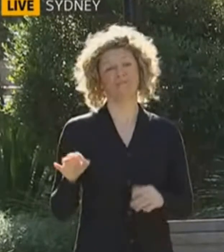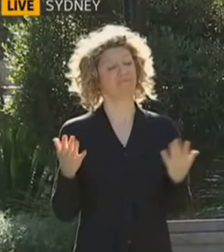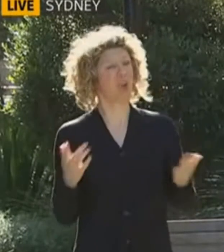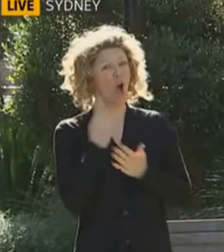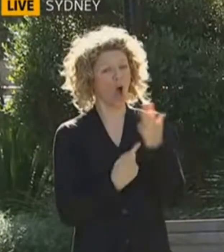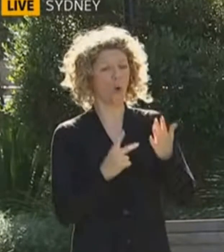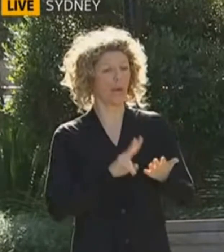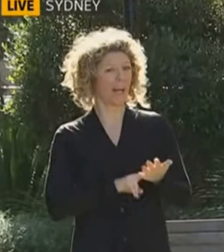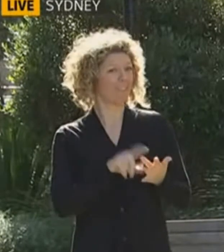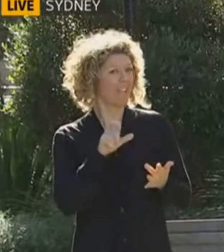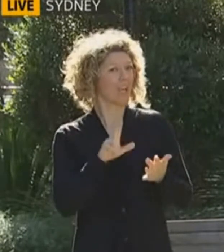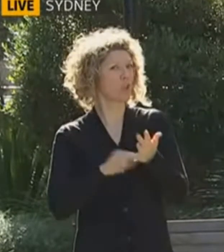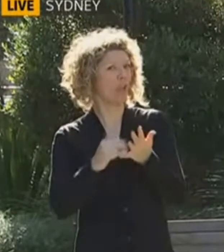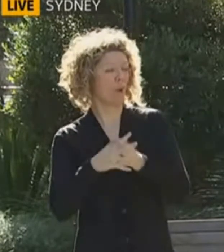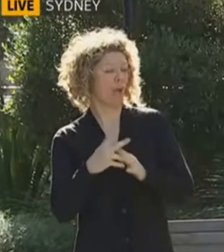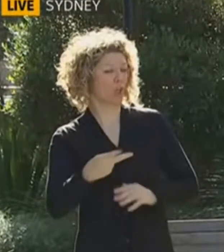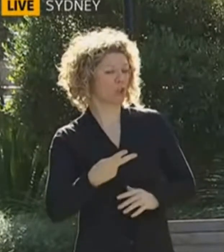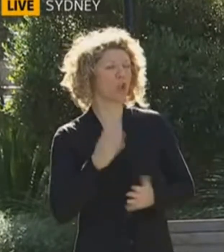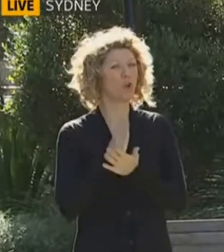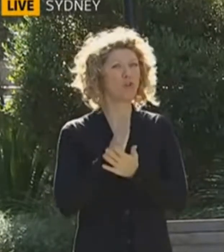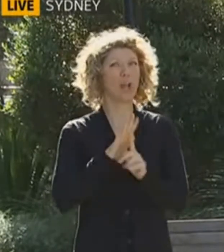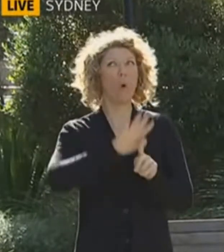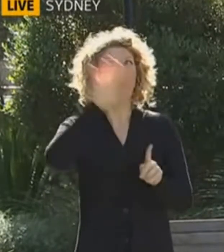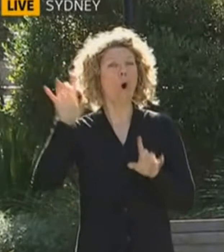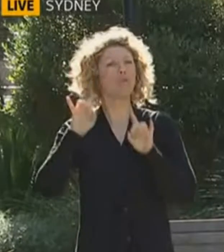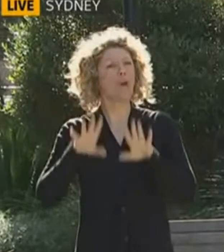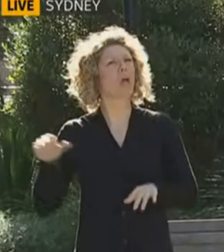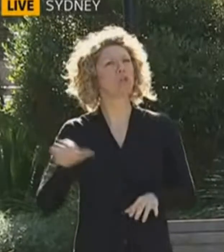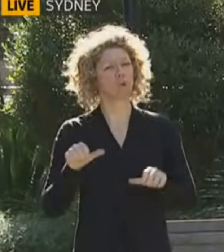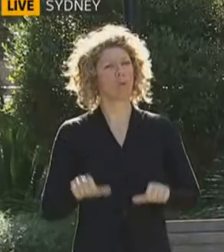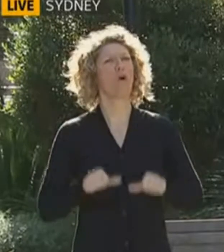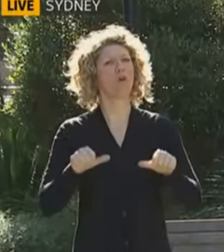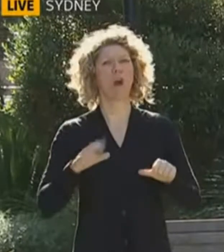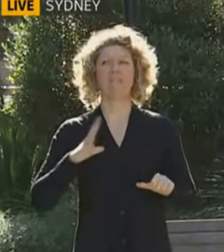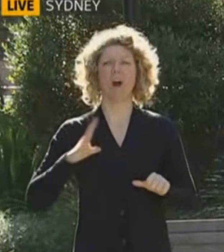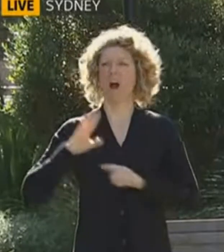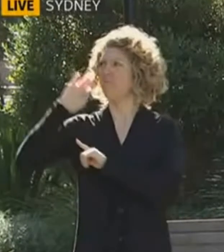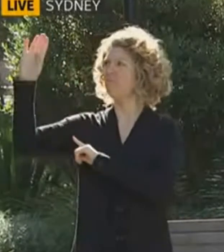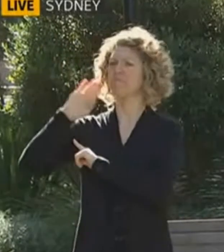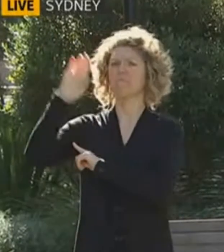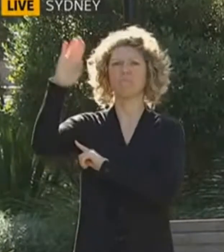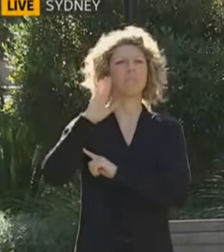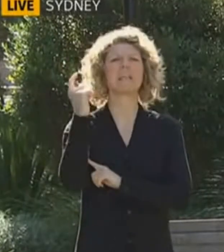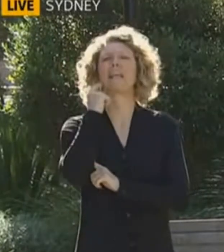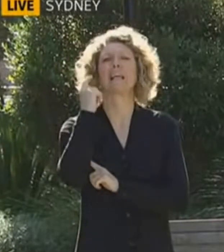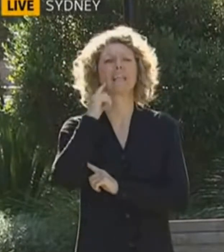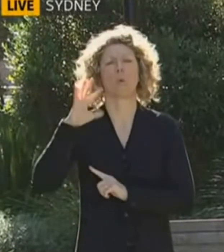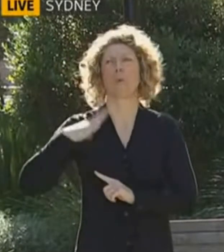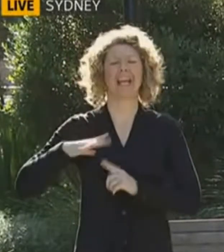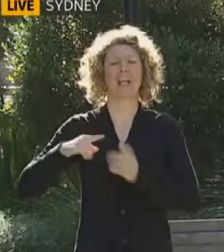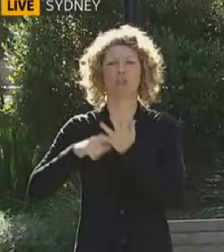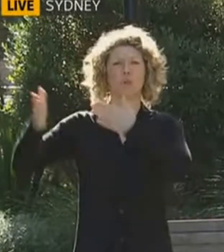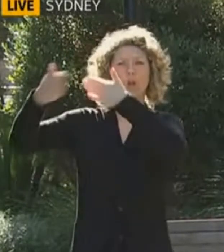the New South Wales government, we now anticipate that the rest of the nation will be able to deal with each other directly without any hard border